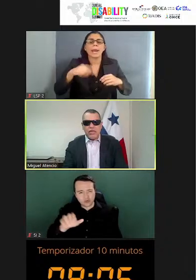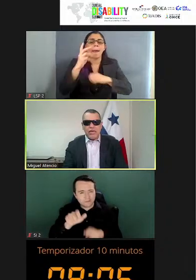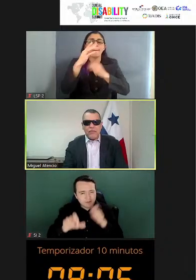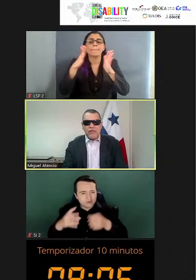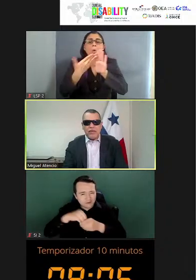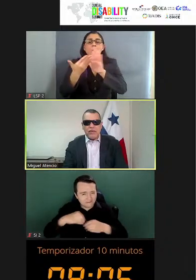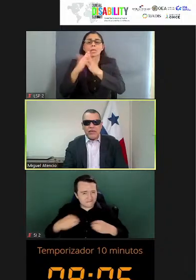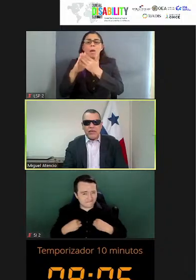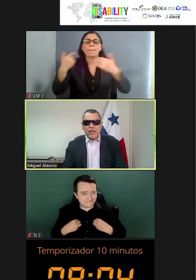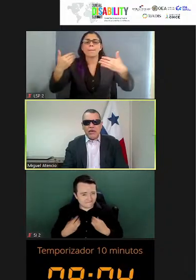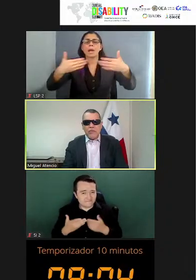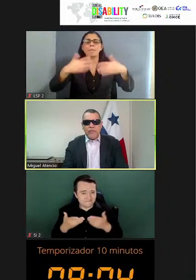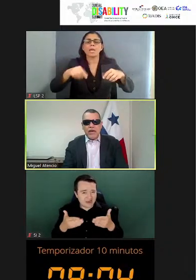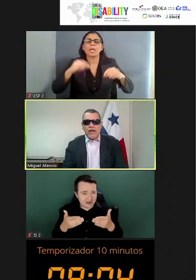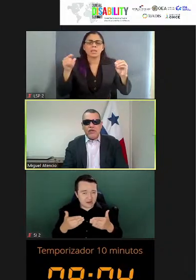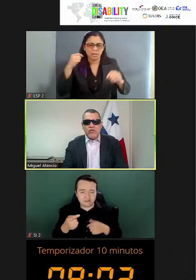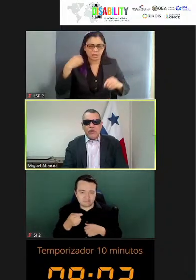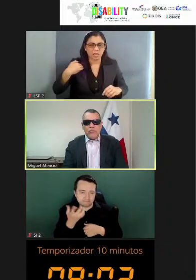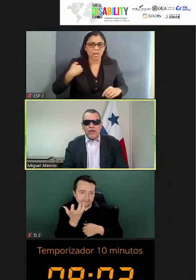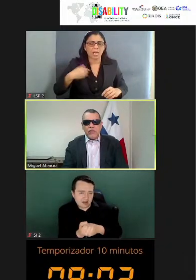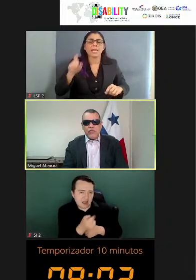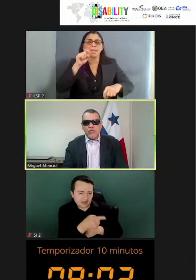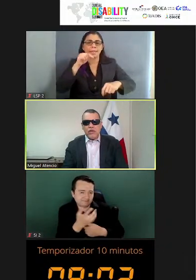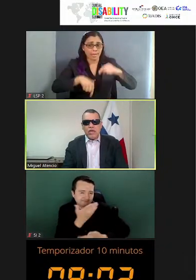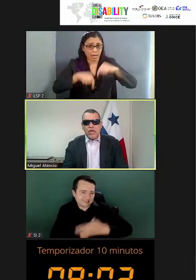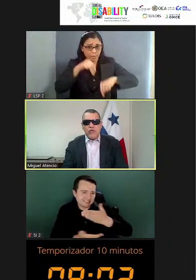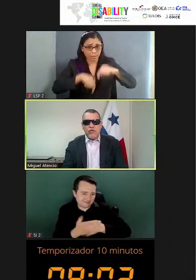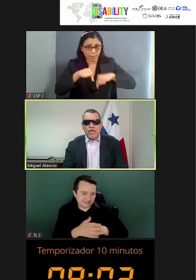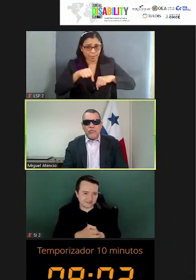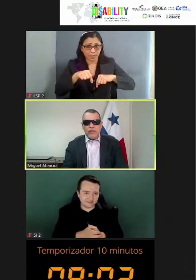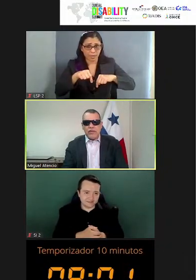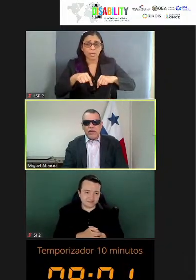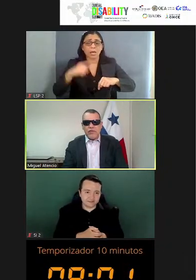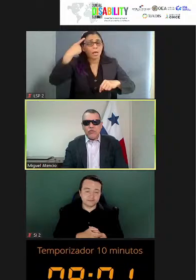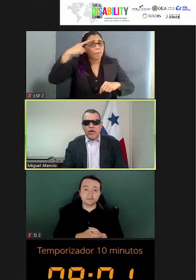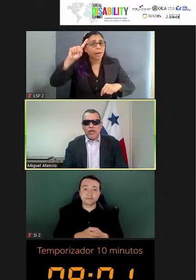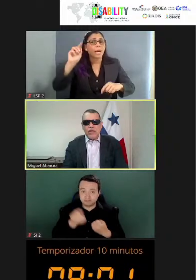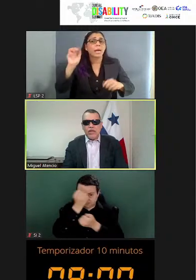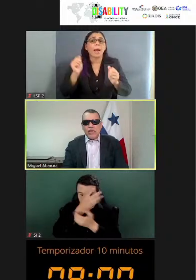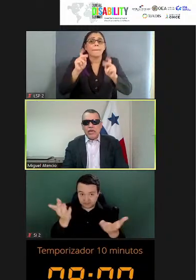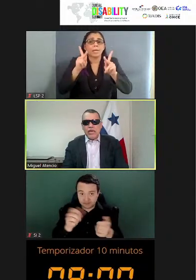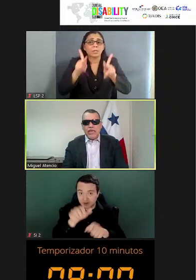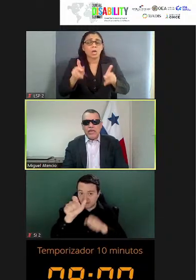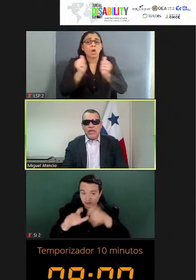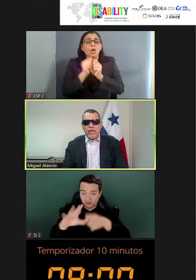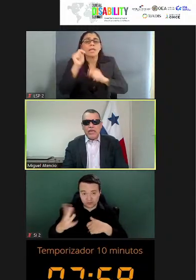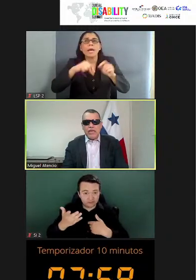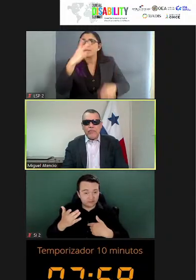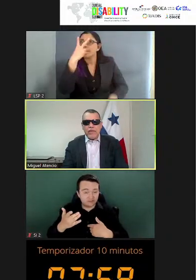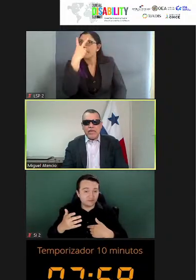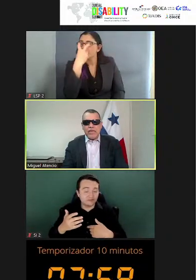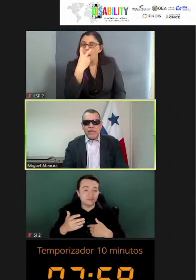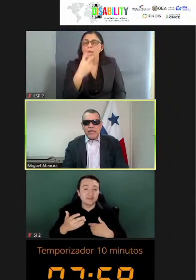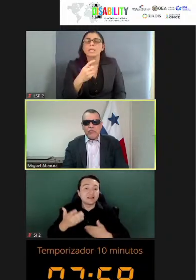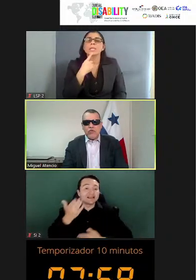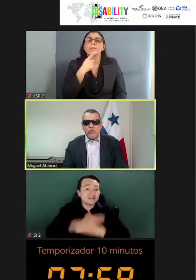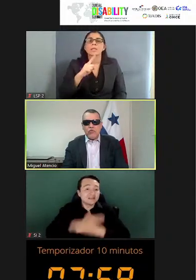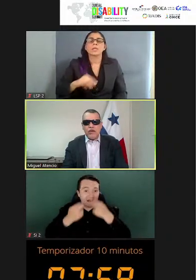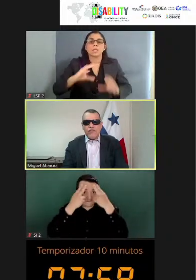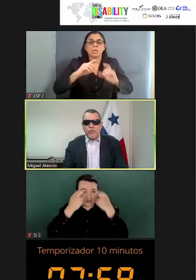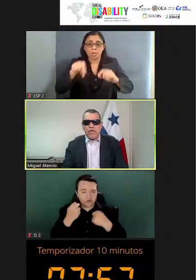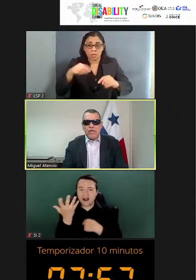panamanian population was stated to have a disability for our friends with visual